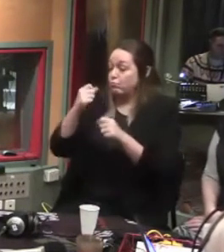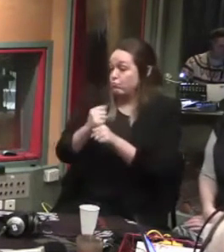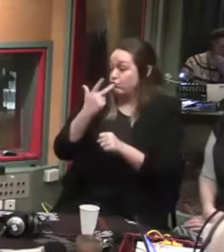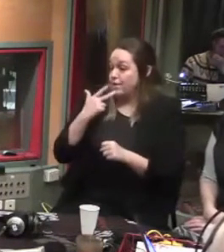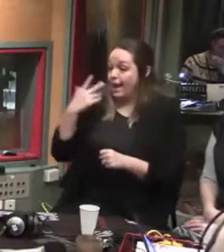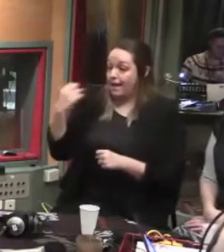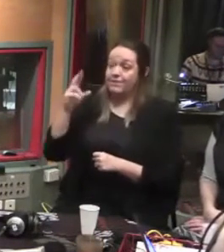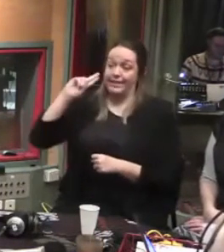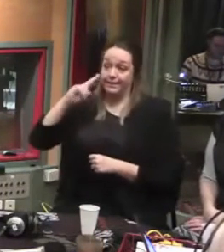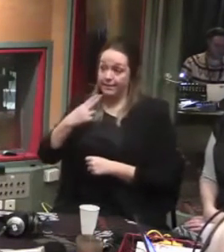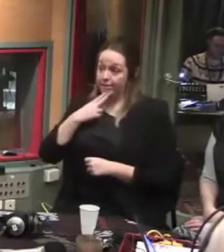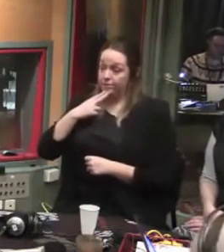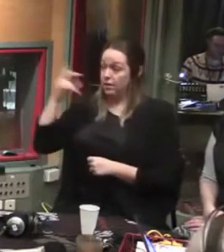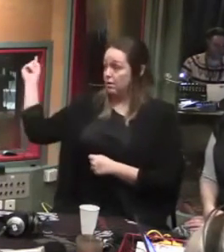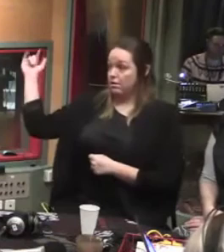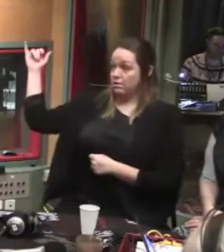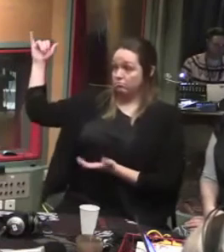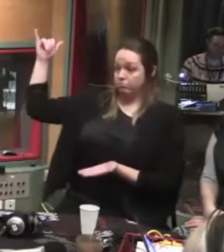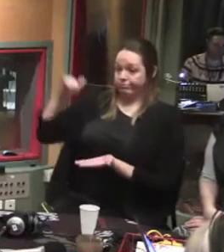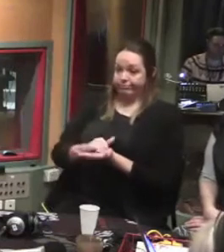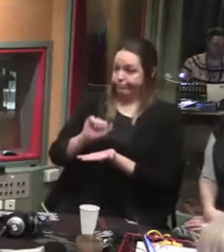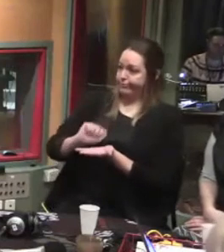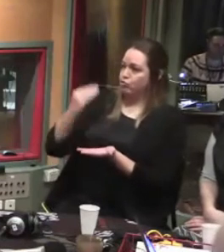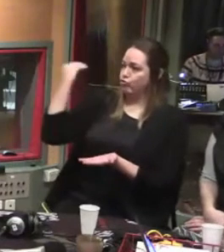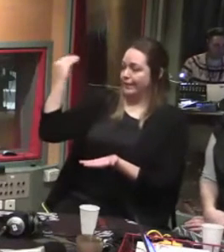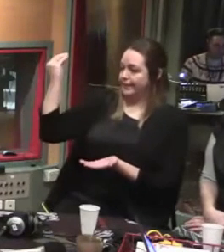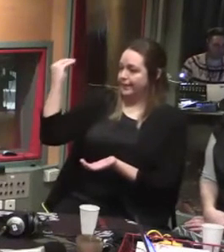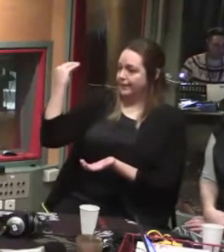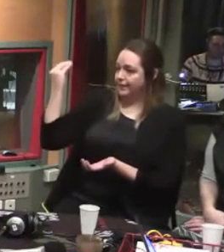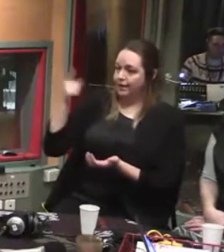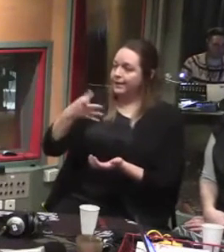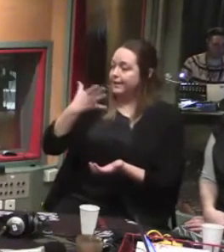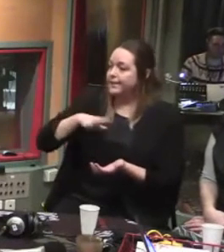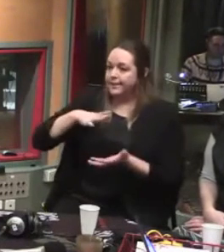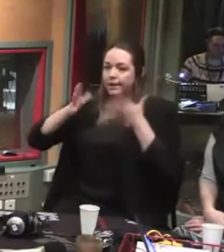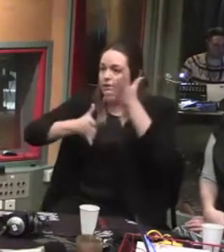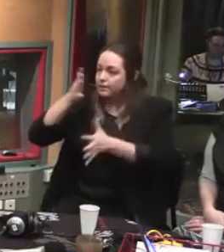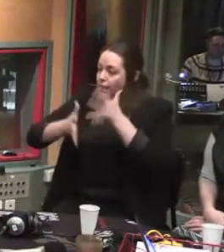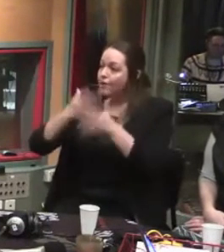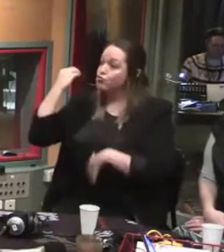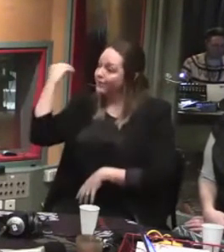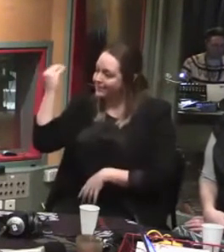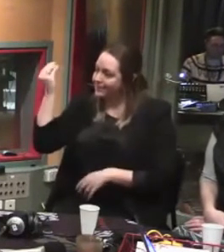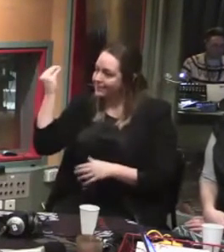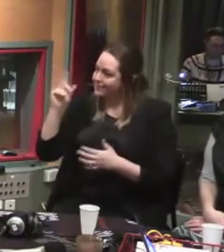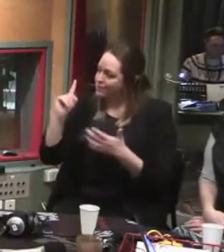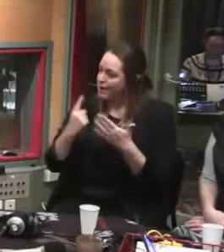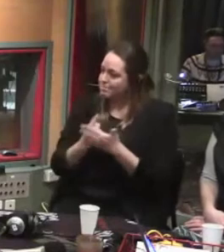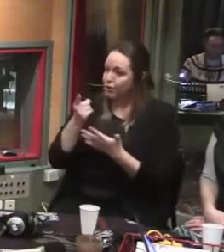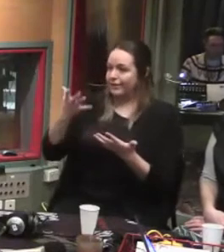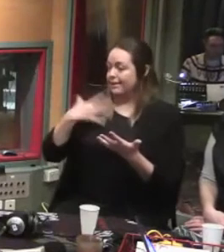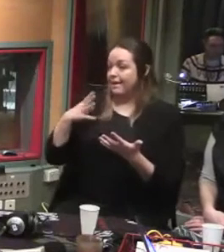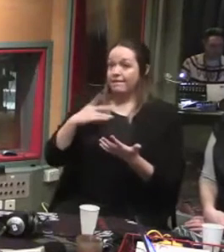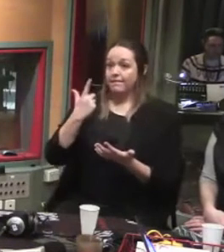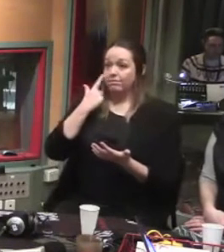was deaf but from a Greek background, and they needed to sign in Greek, and you needed